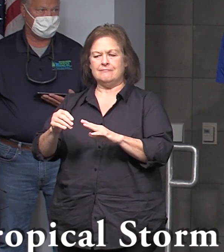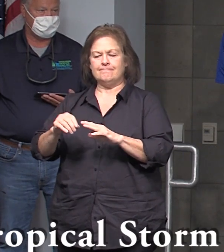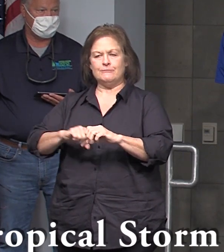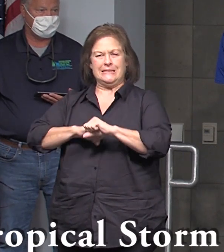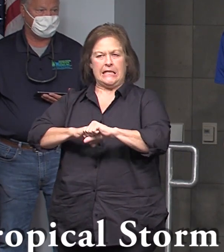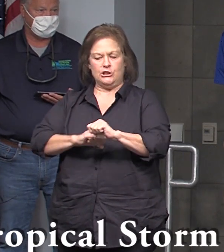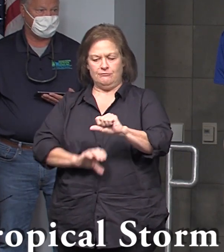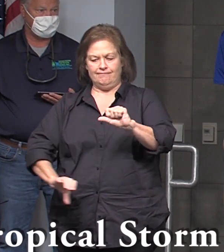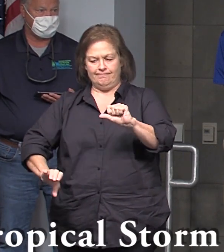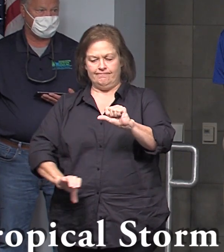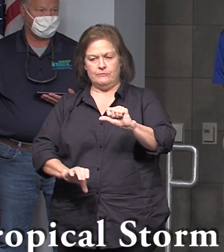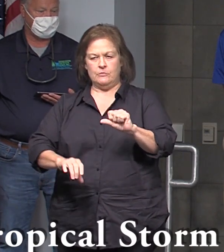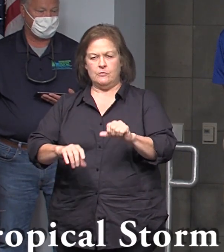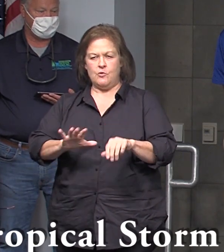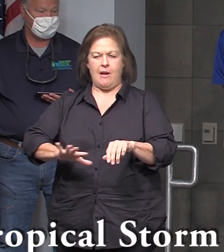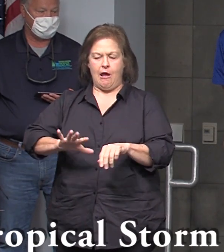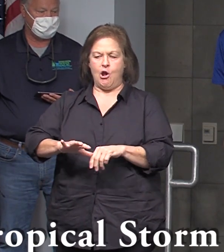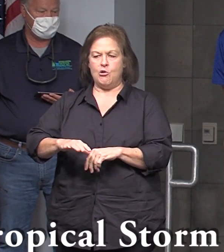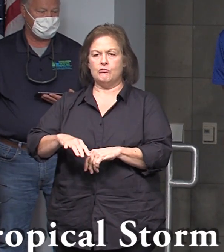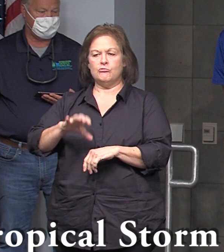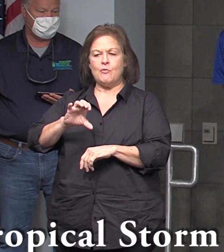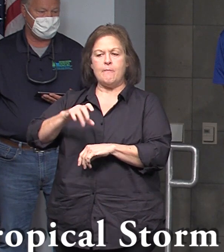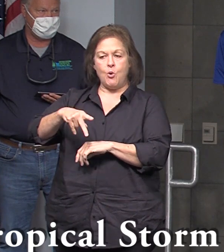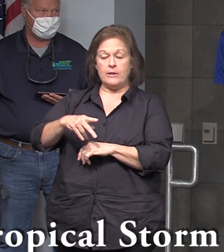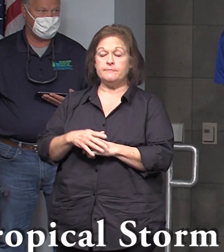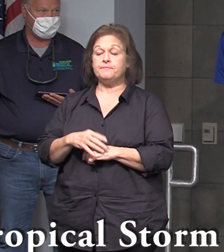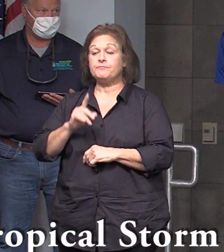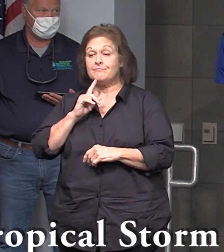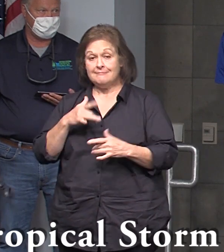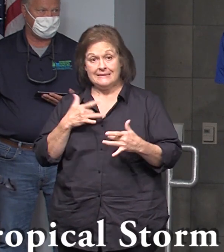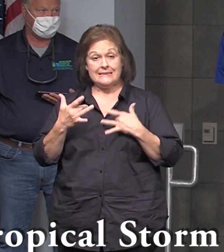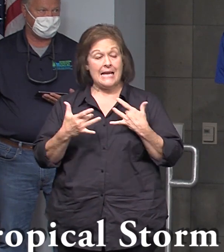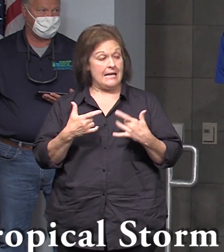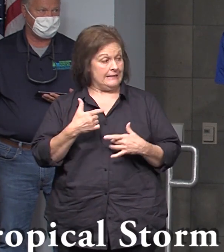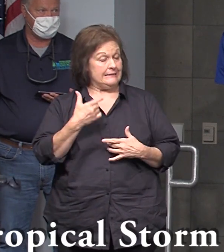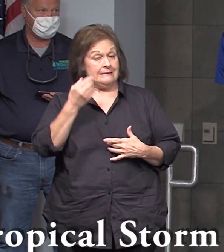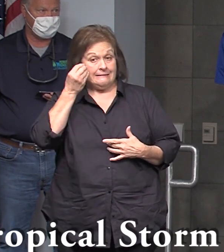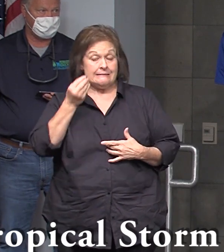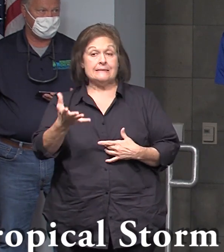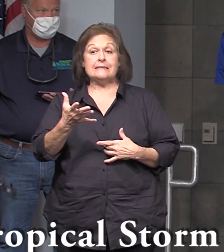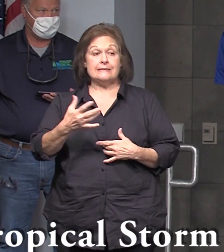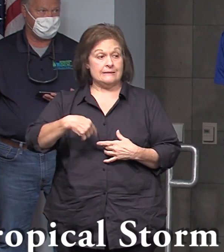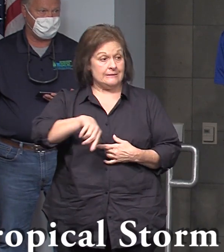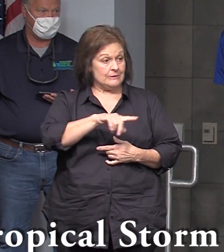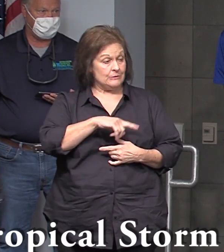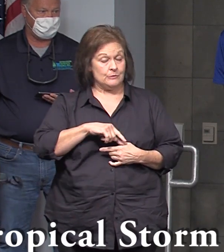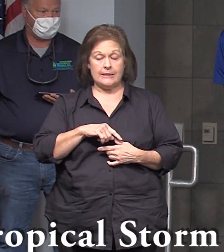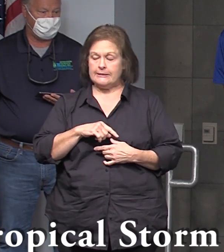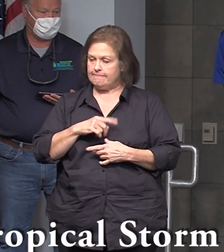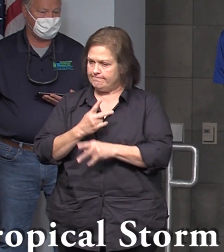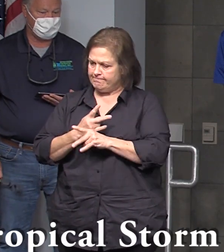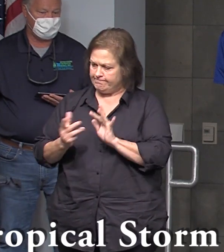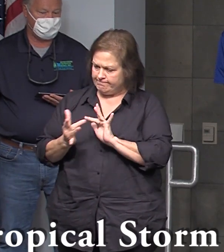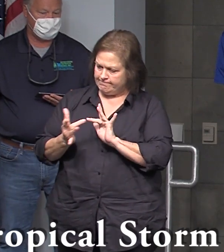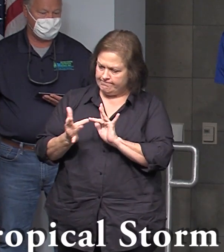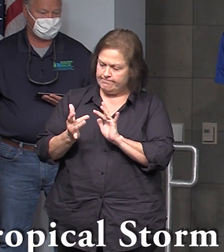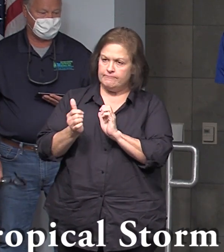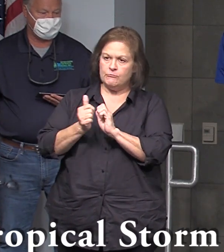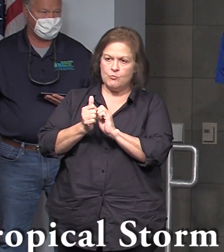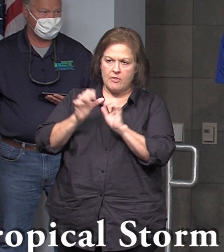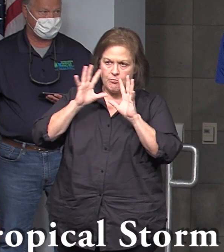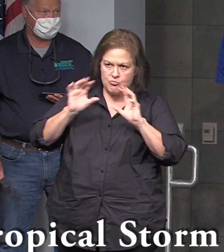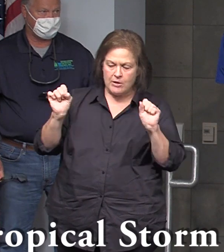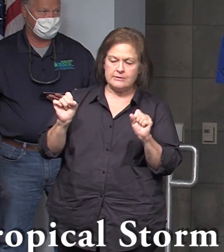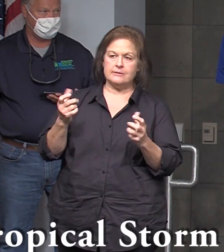starts, right on Crown Point. I'm excited to be able to say my colleagues have all been staying in touch with the parish president and the